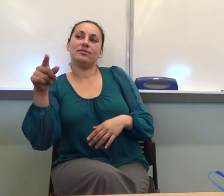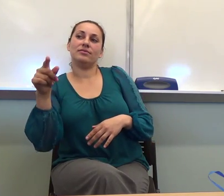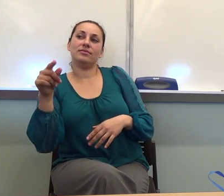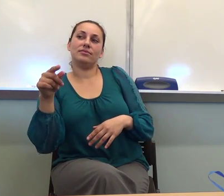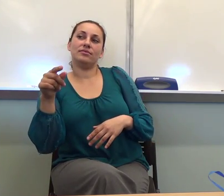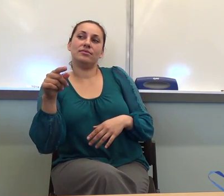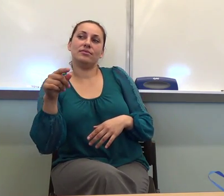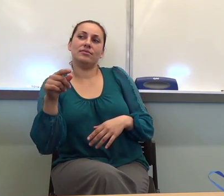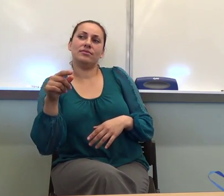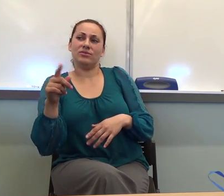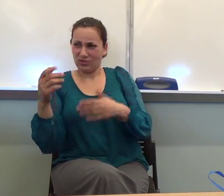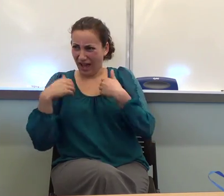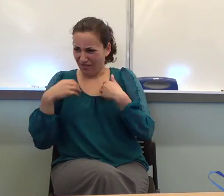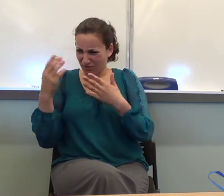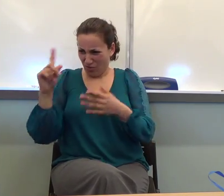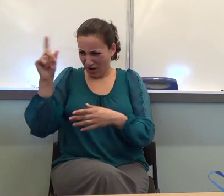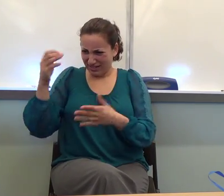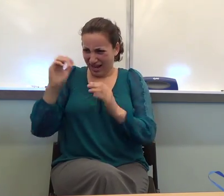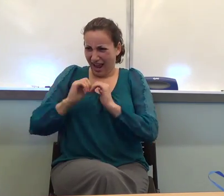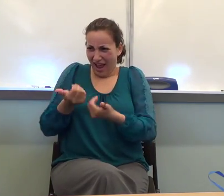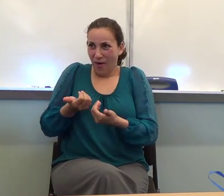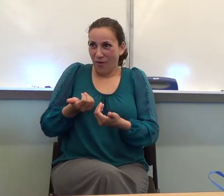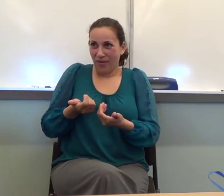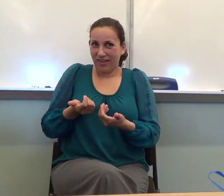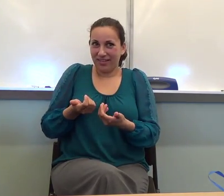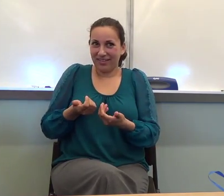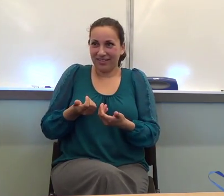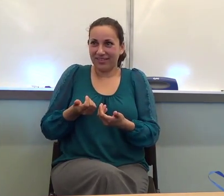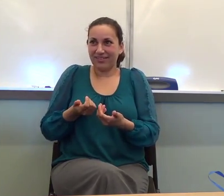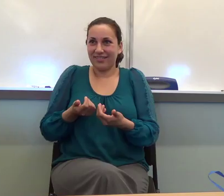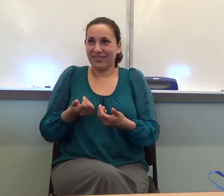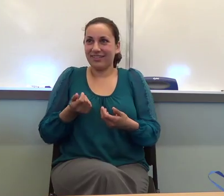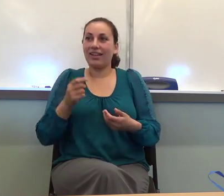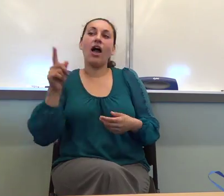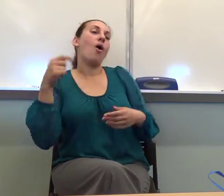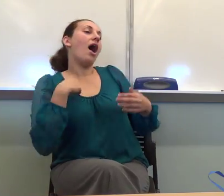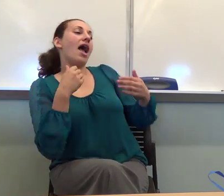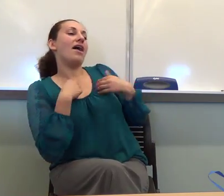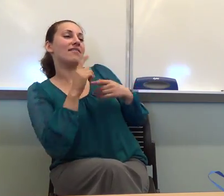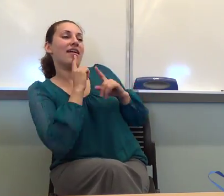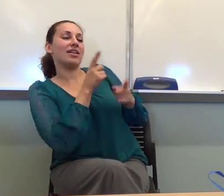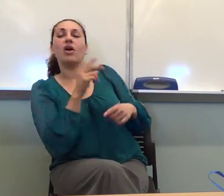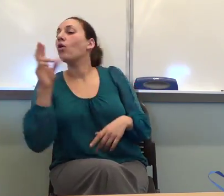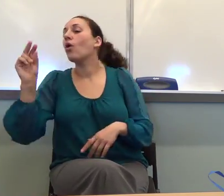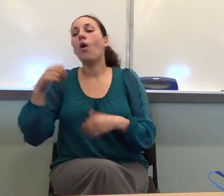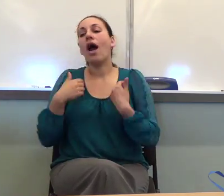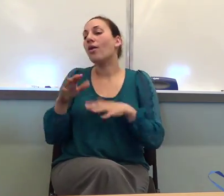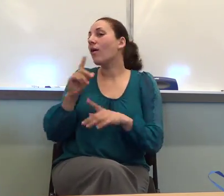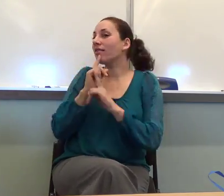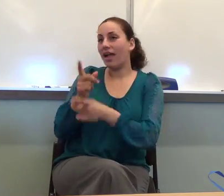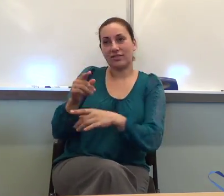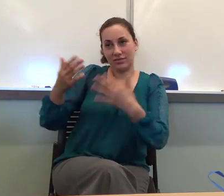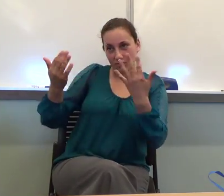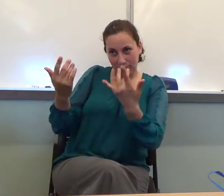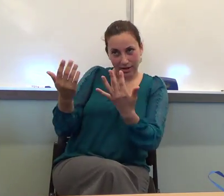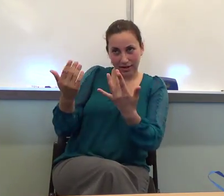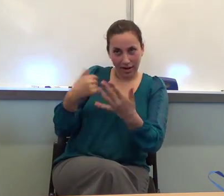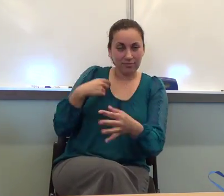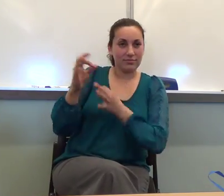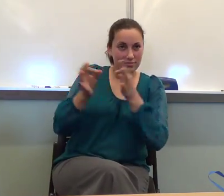How could you have a question yet? No. I have the answer. Oh, no, I don't want the answer. All right, the process is